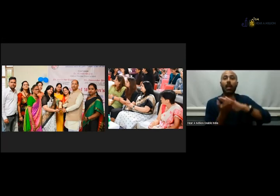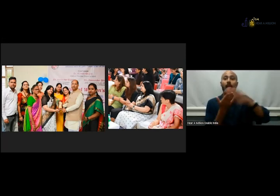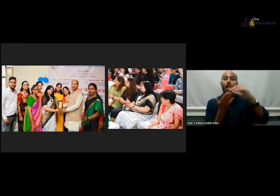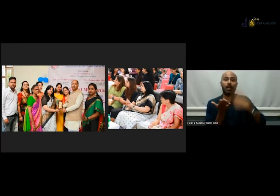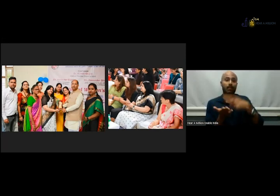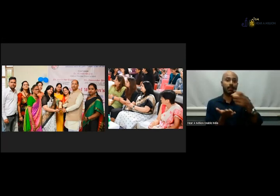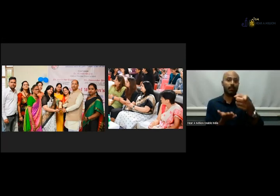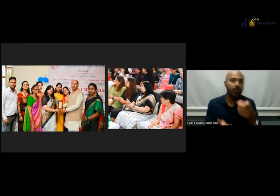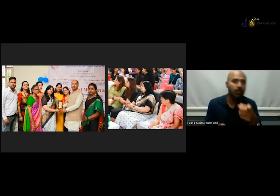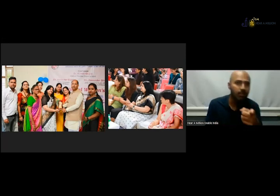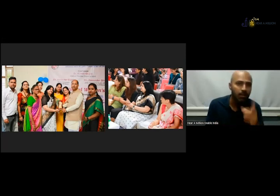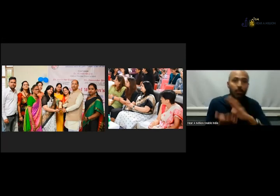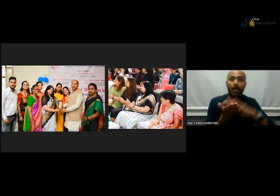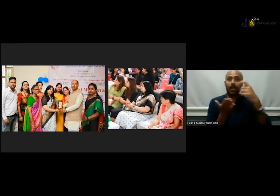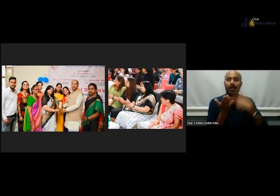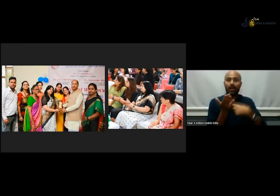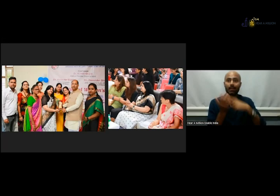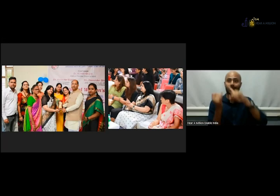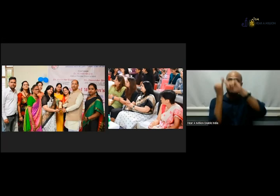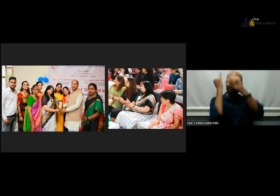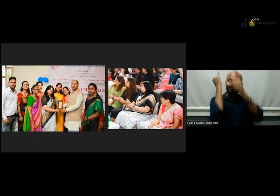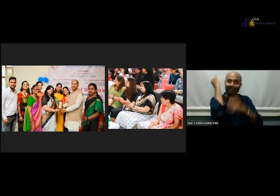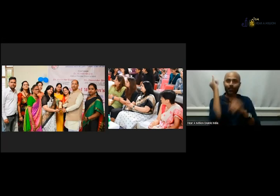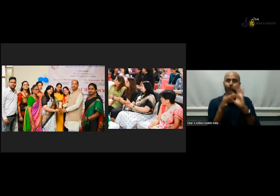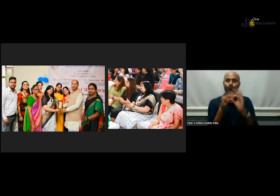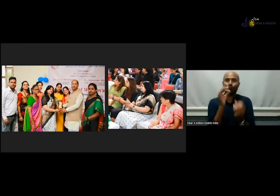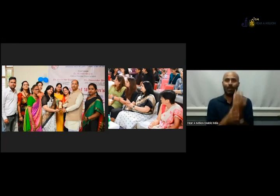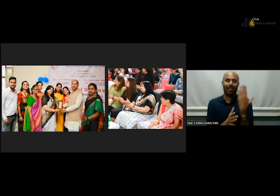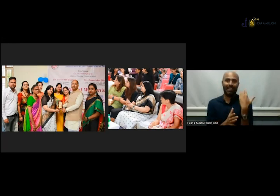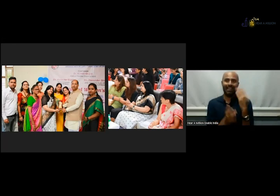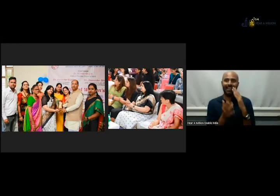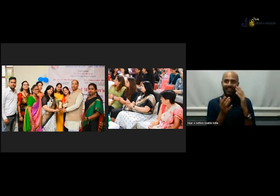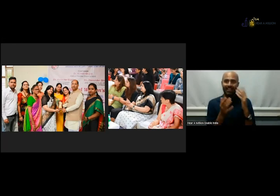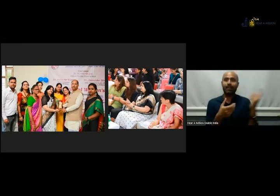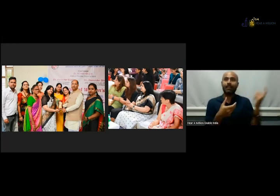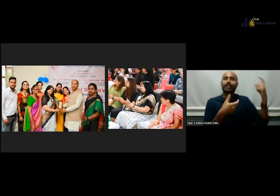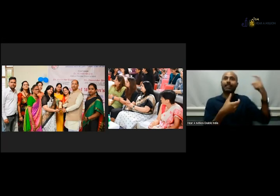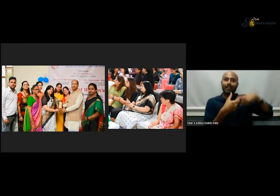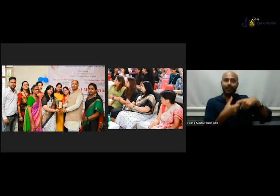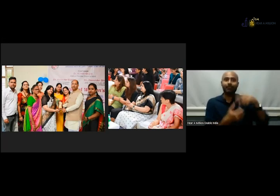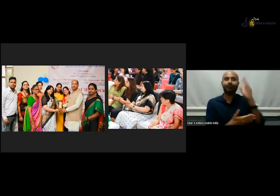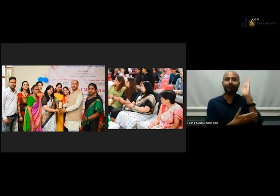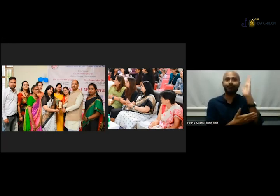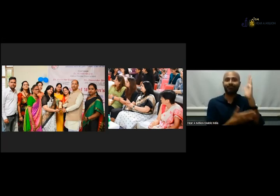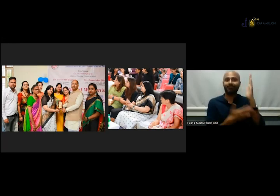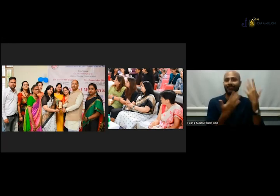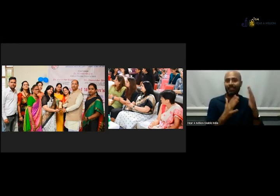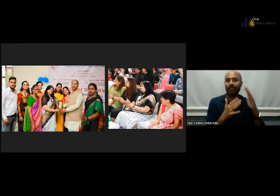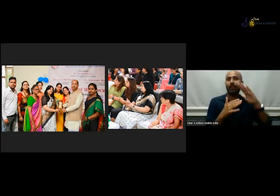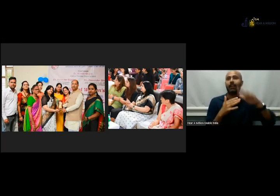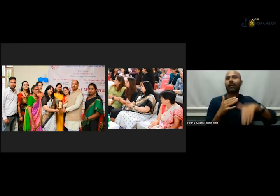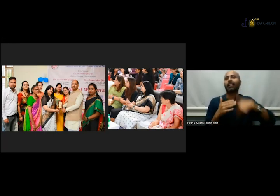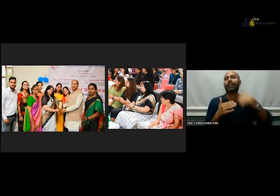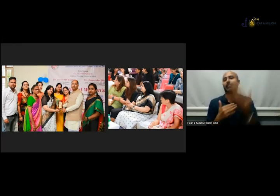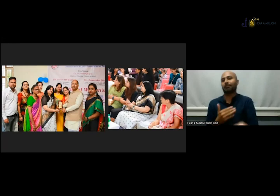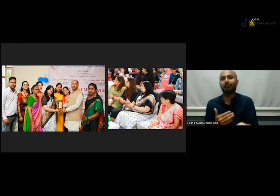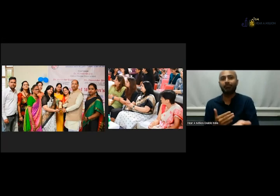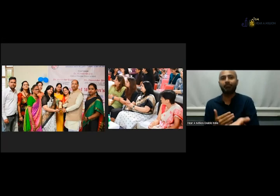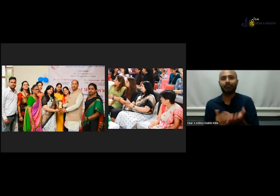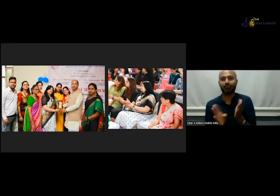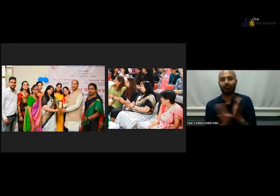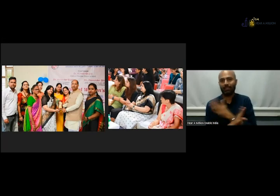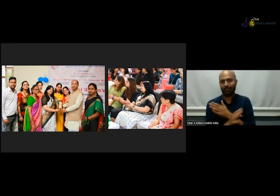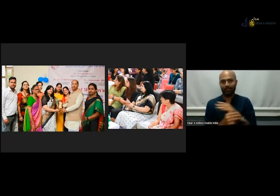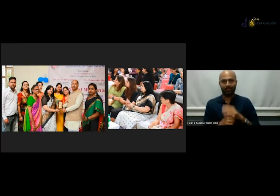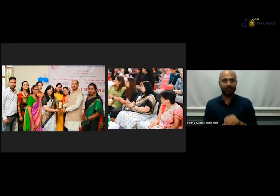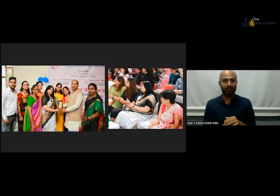other organizations as well where she used to represent. So this that was the last associations